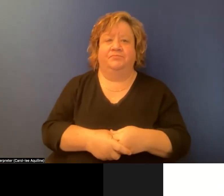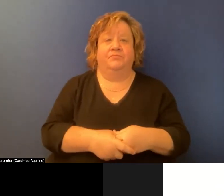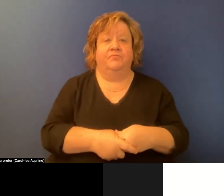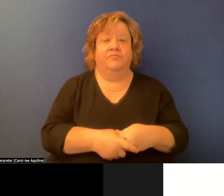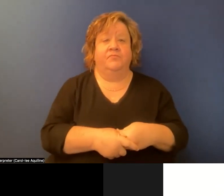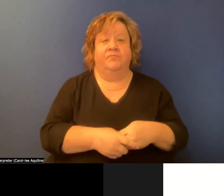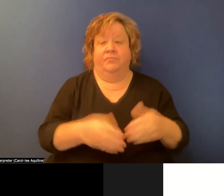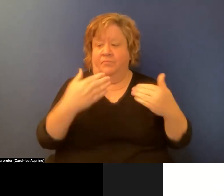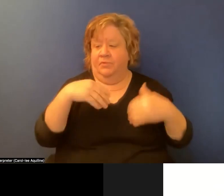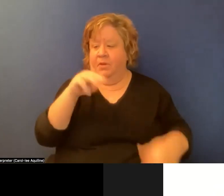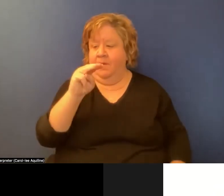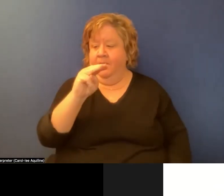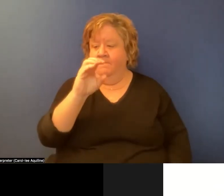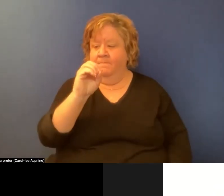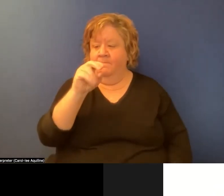I'm just